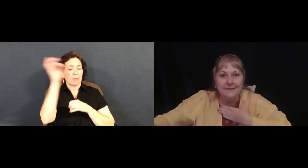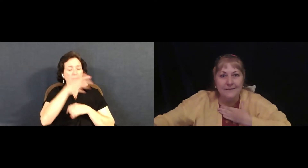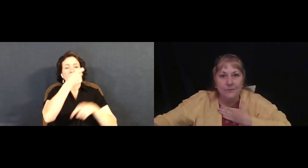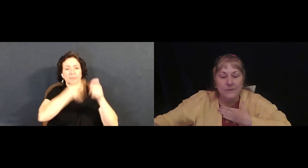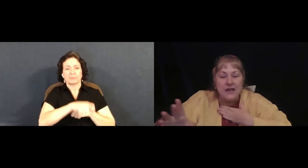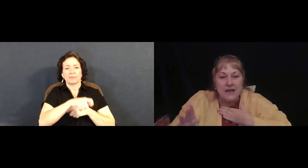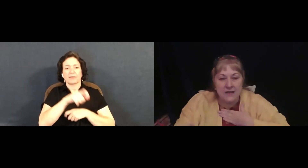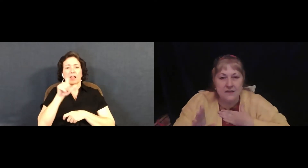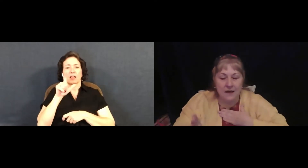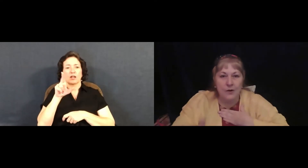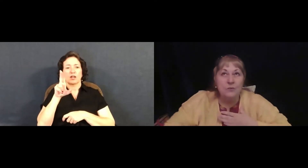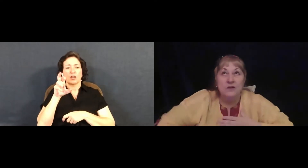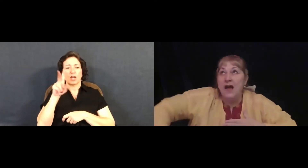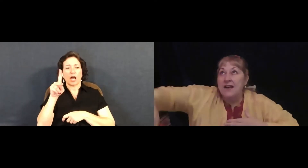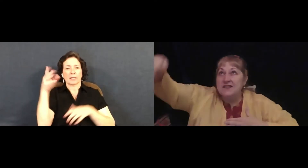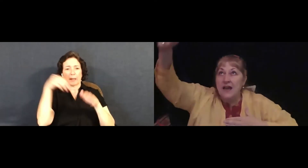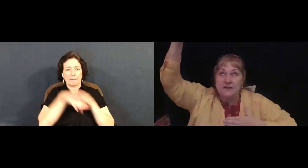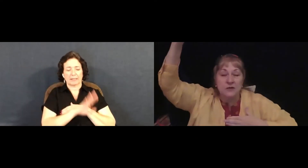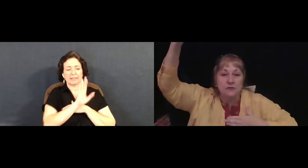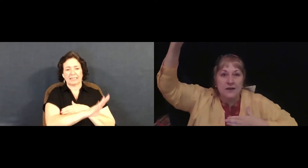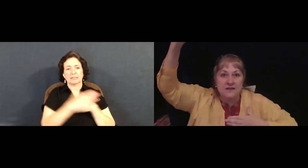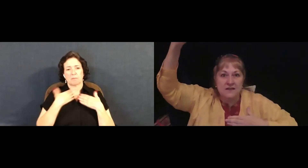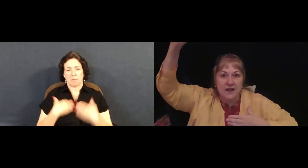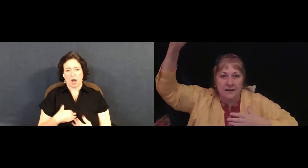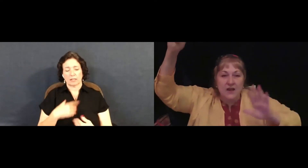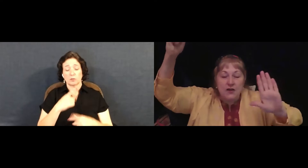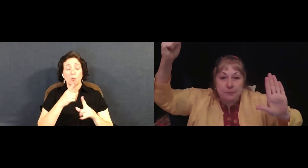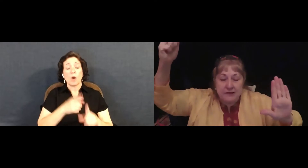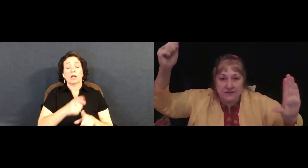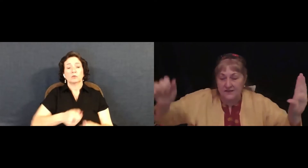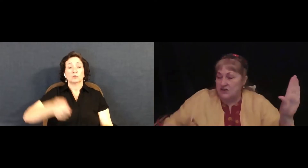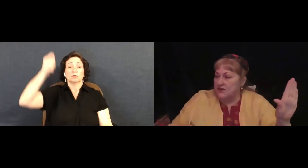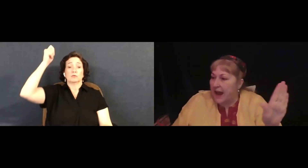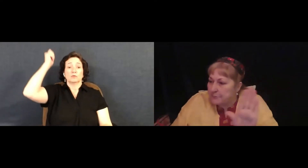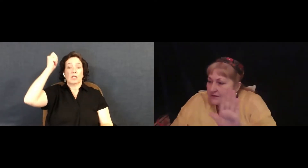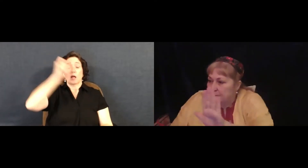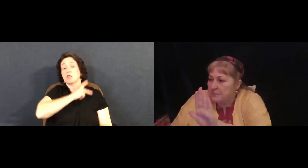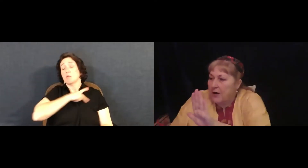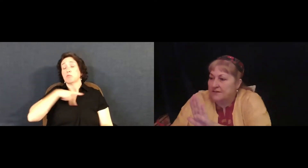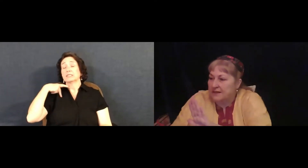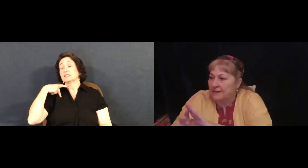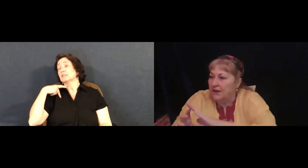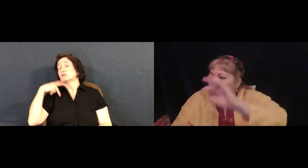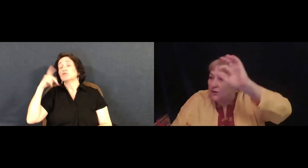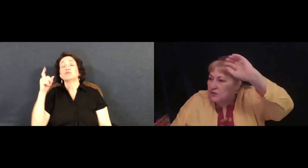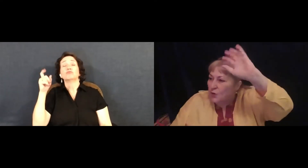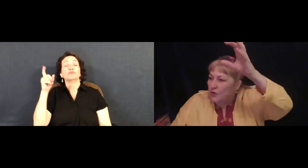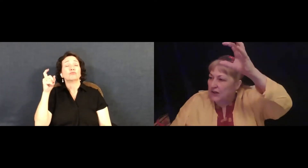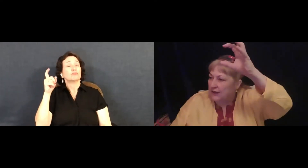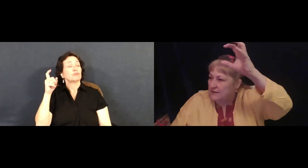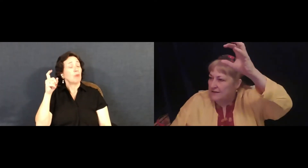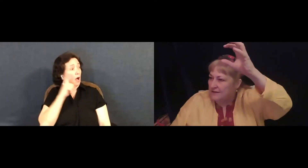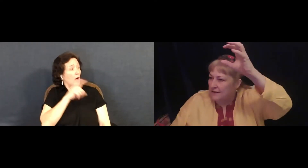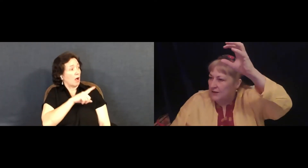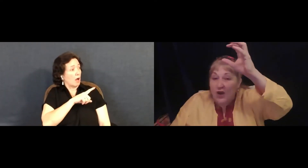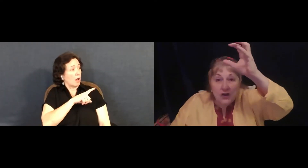entered. In that moment, as the axeman raised his axe, the princess just happened to be passing, saw the